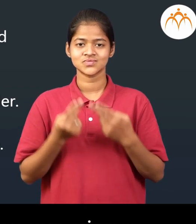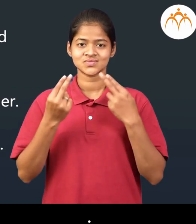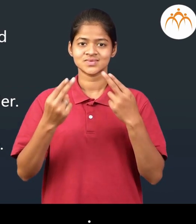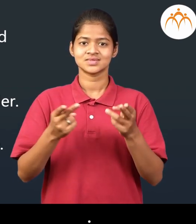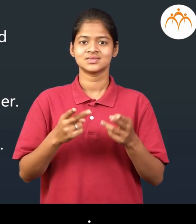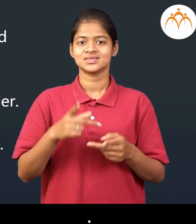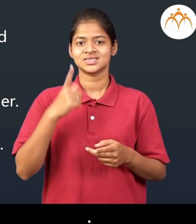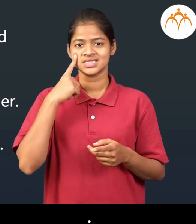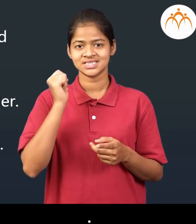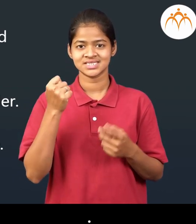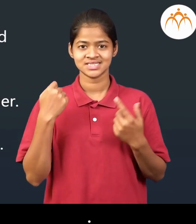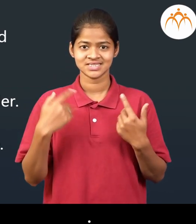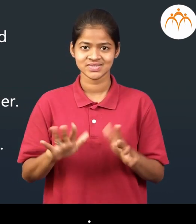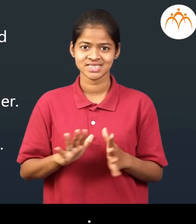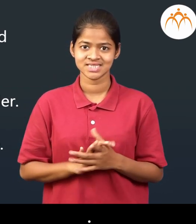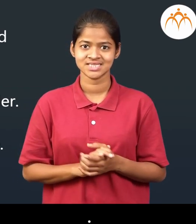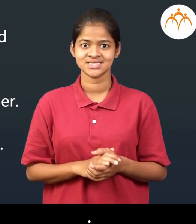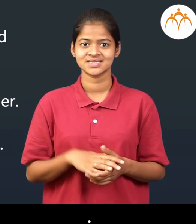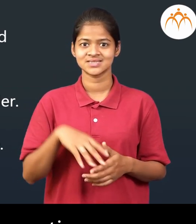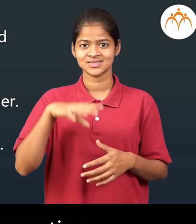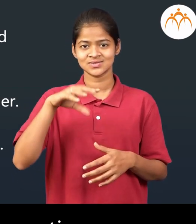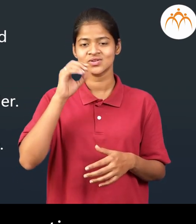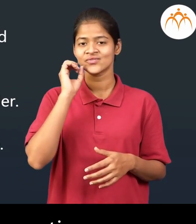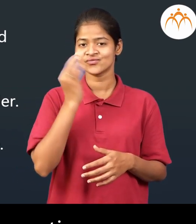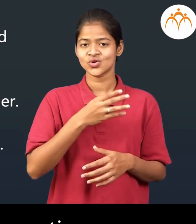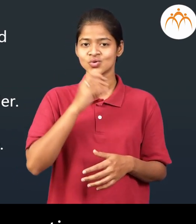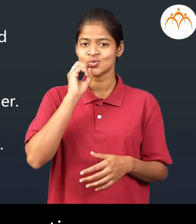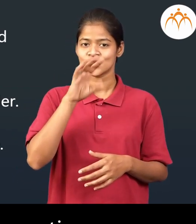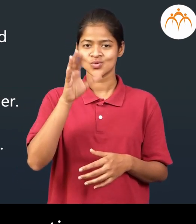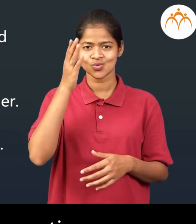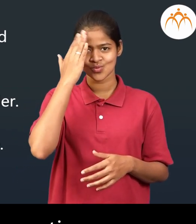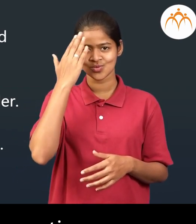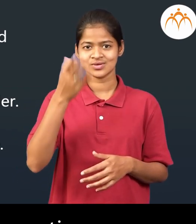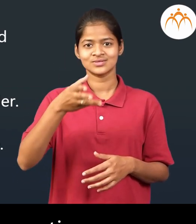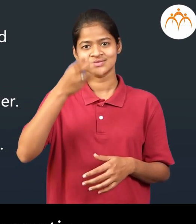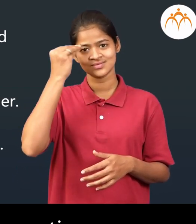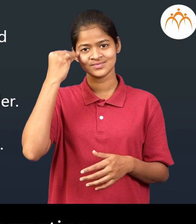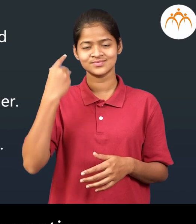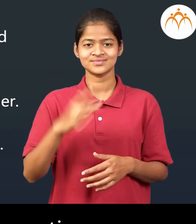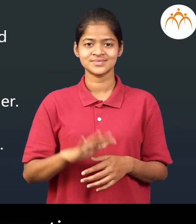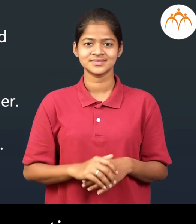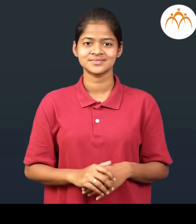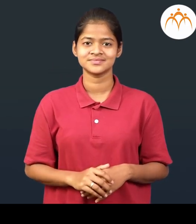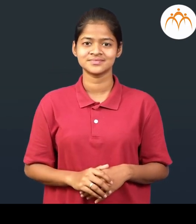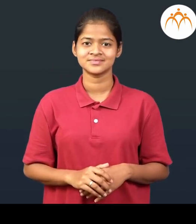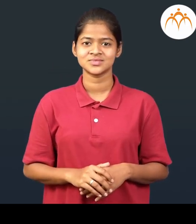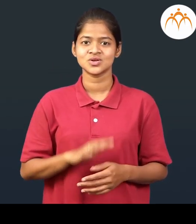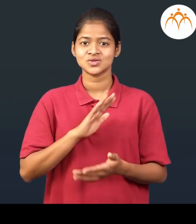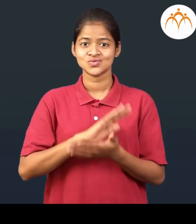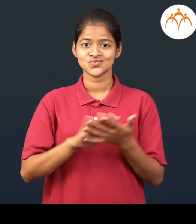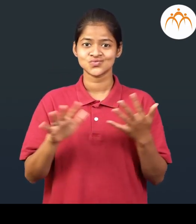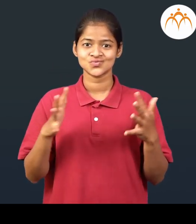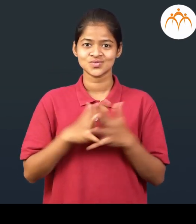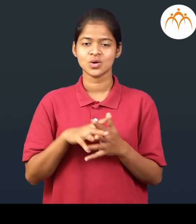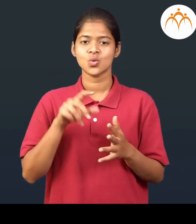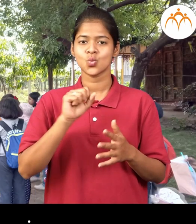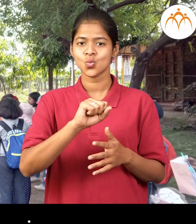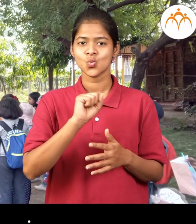to narrate the experience. We got new information. Exercise.